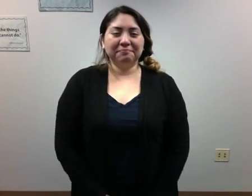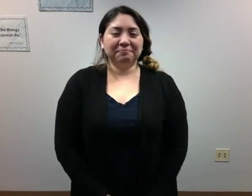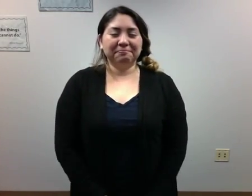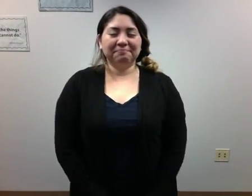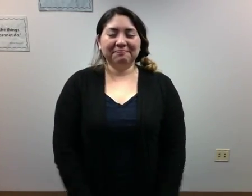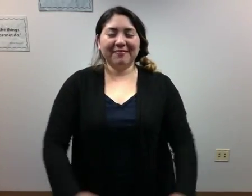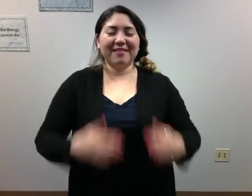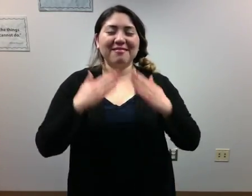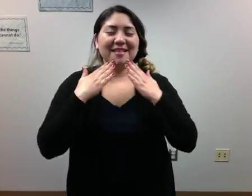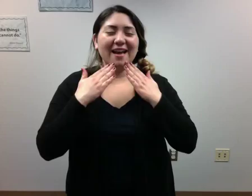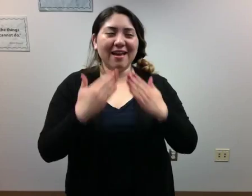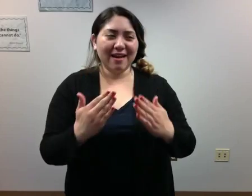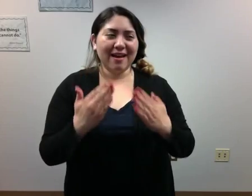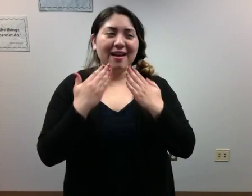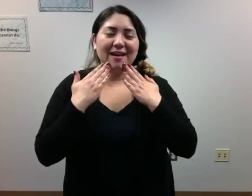Thank you.